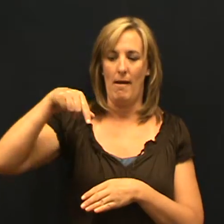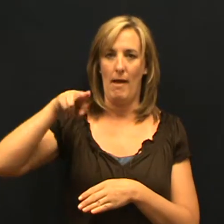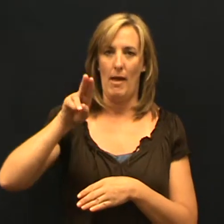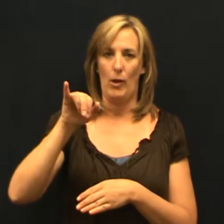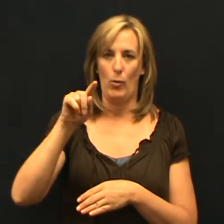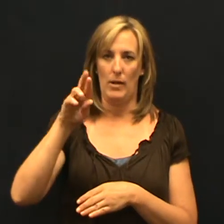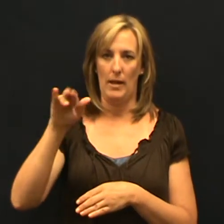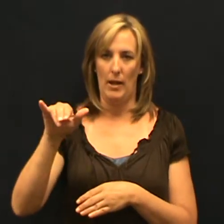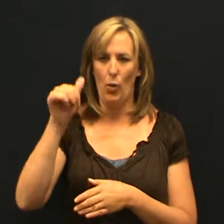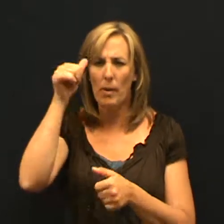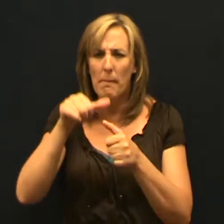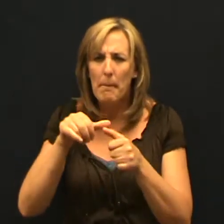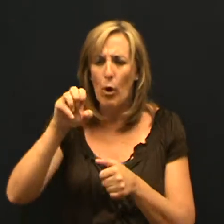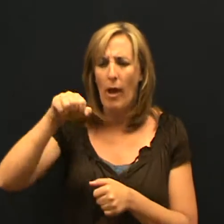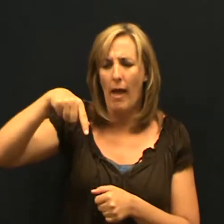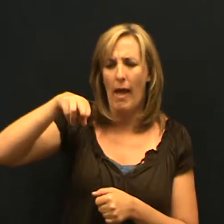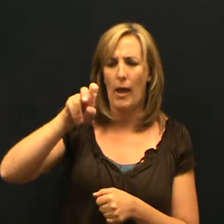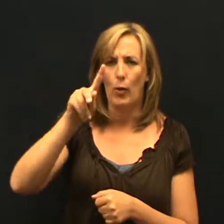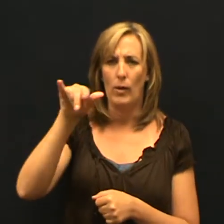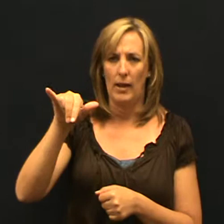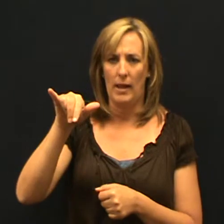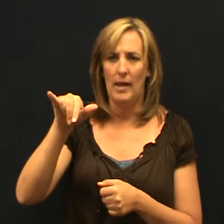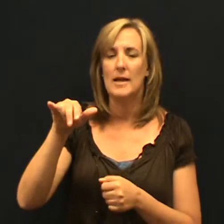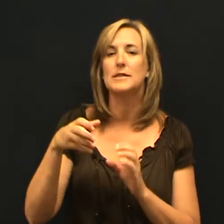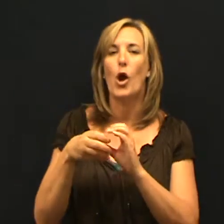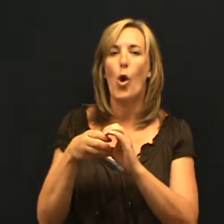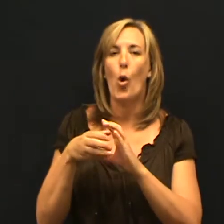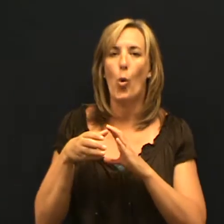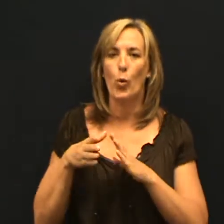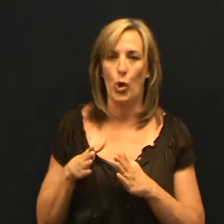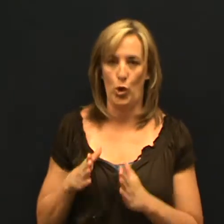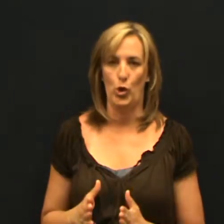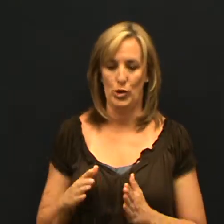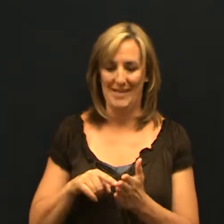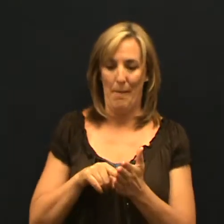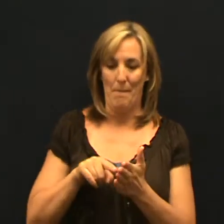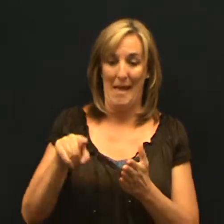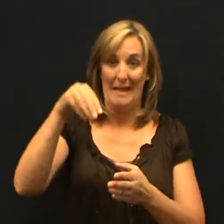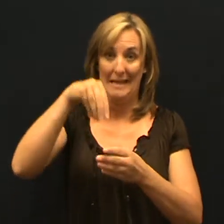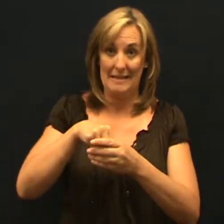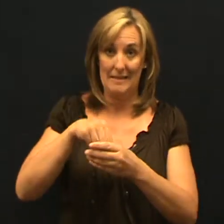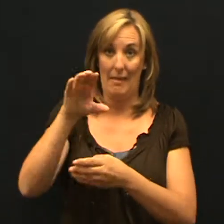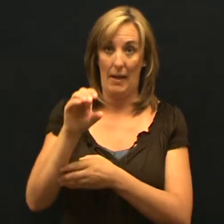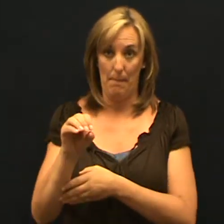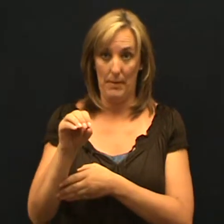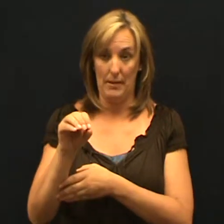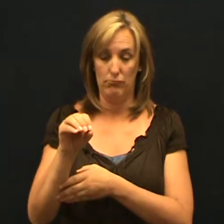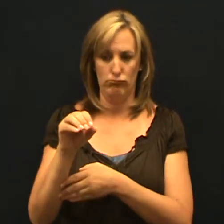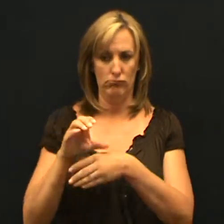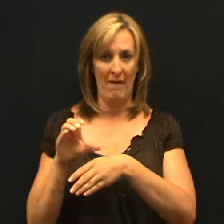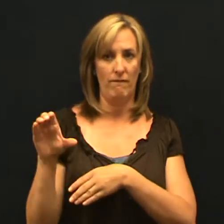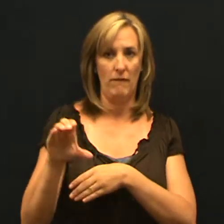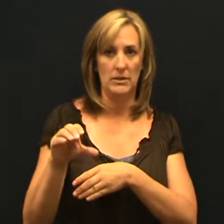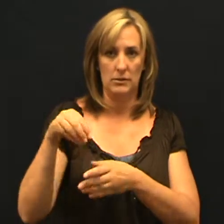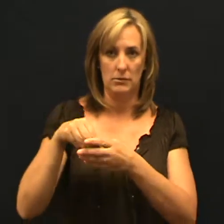company, and so the return on equity is what we're earning on, what kind of return we're generating on